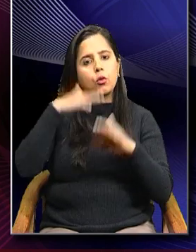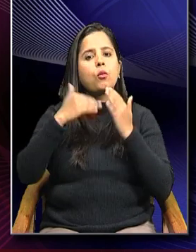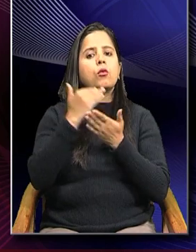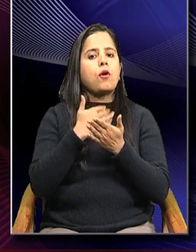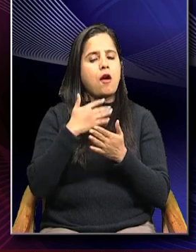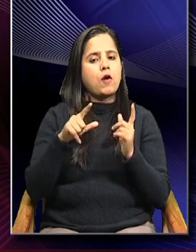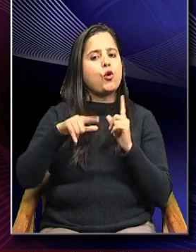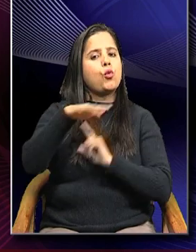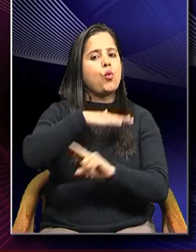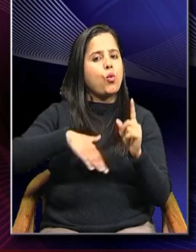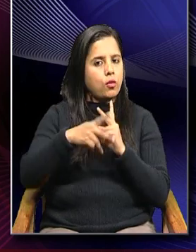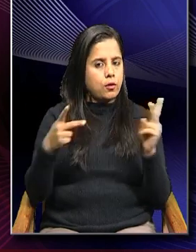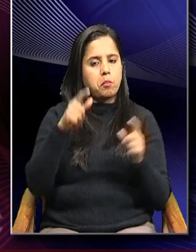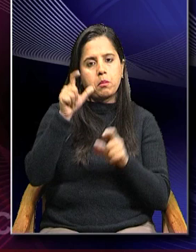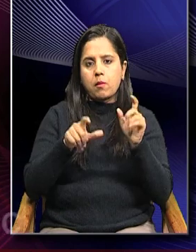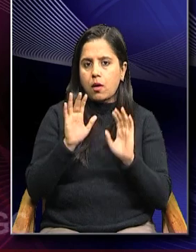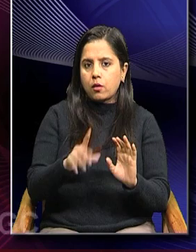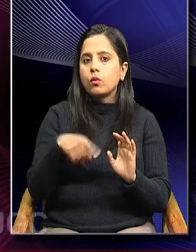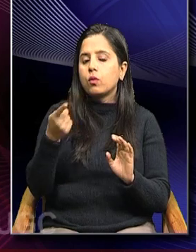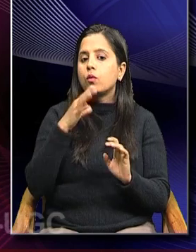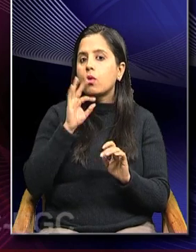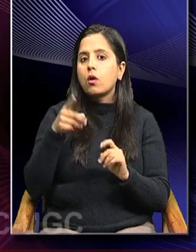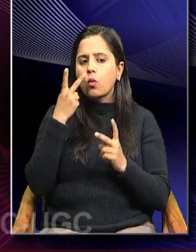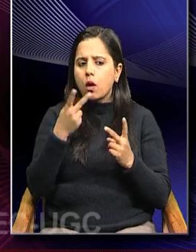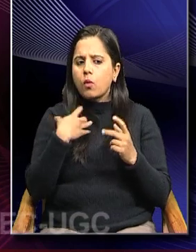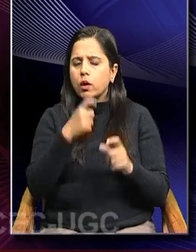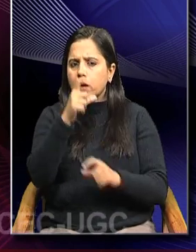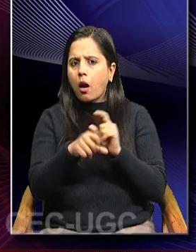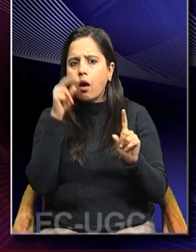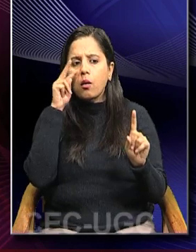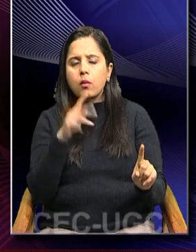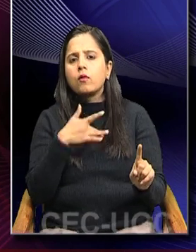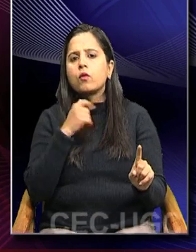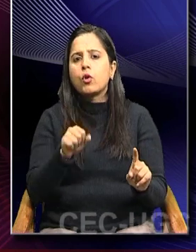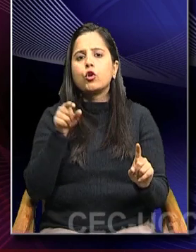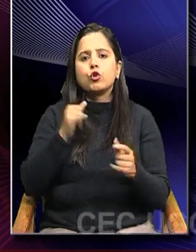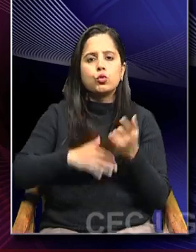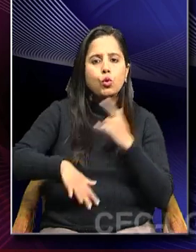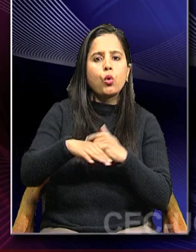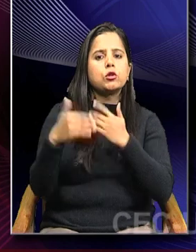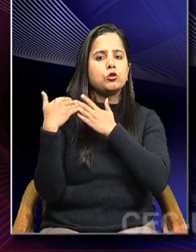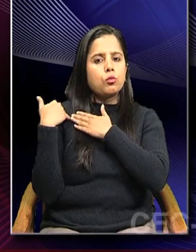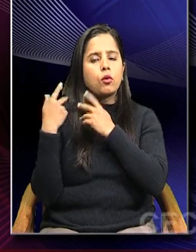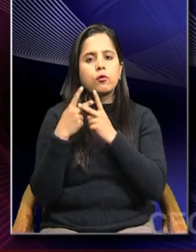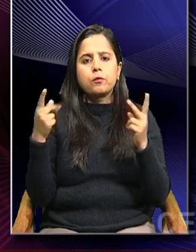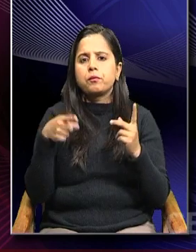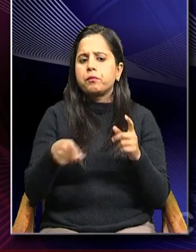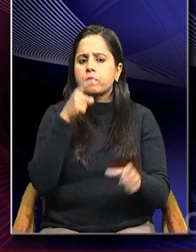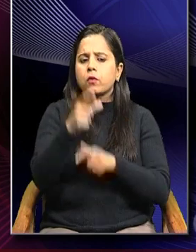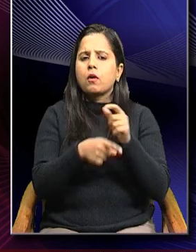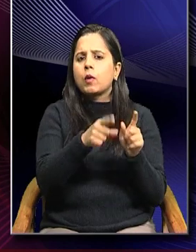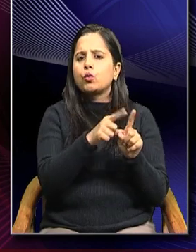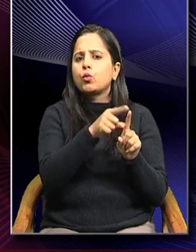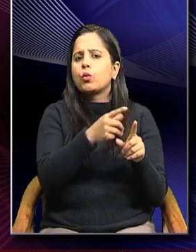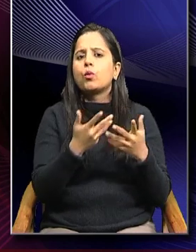local people who are actually looking at the company from the point of their social responsibility, that what this company is